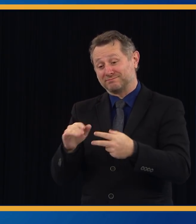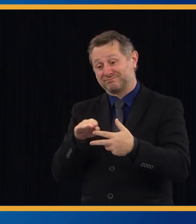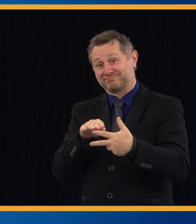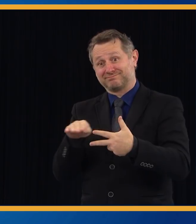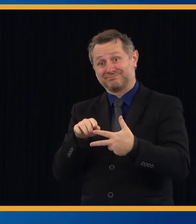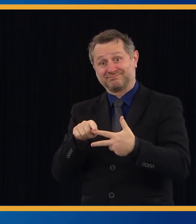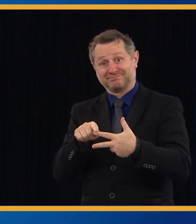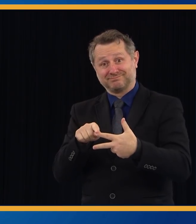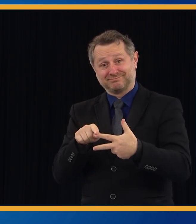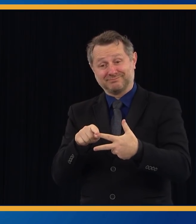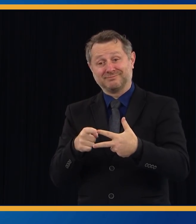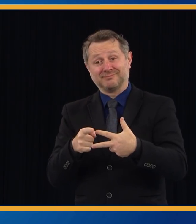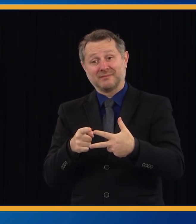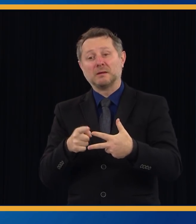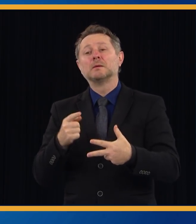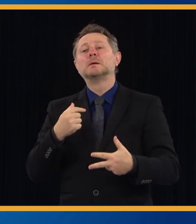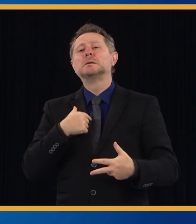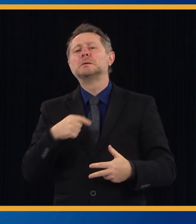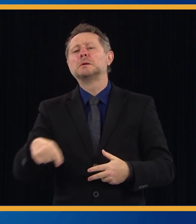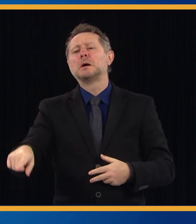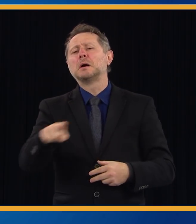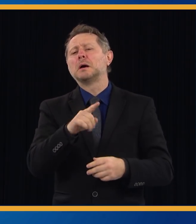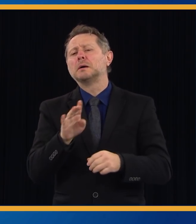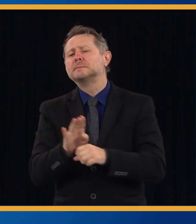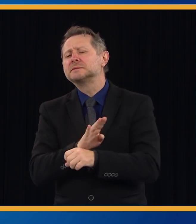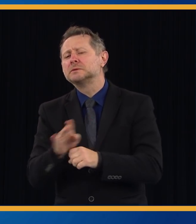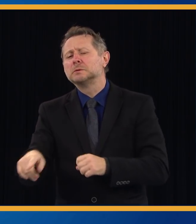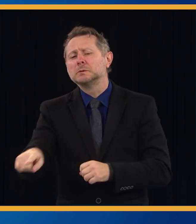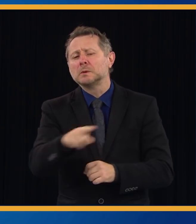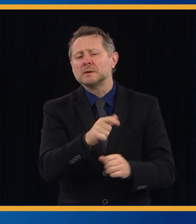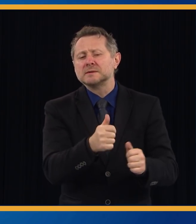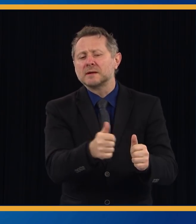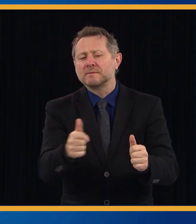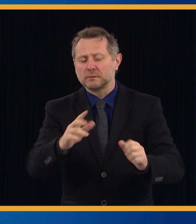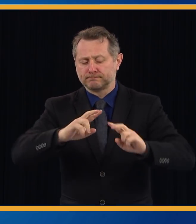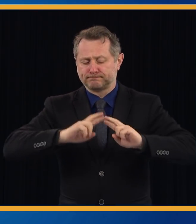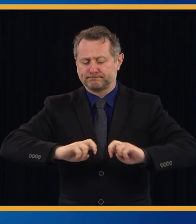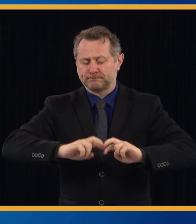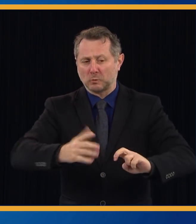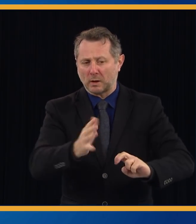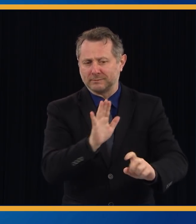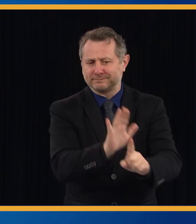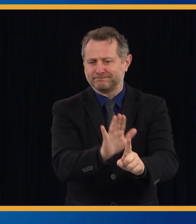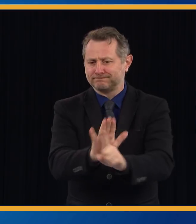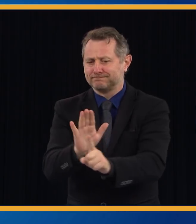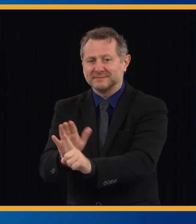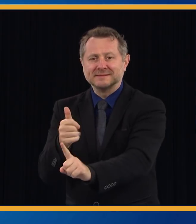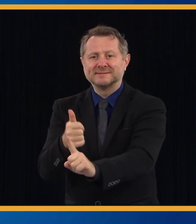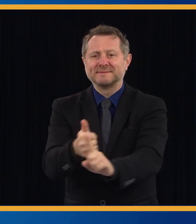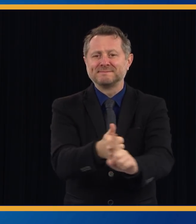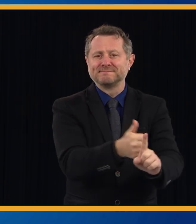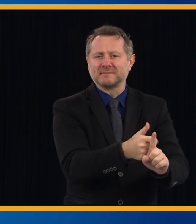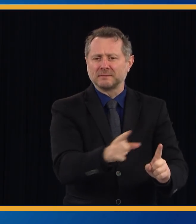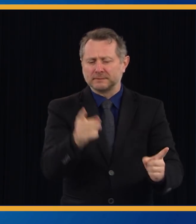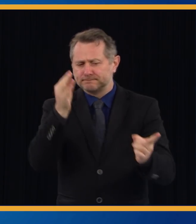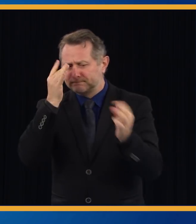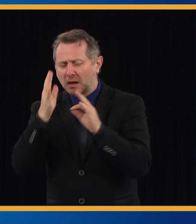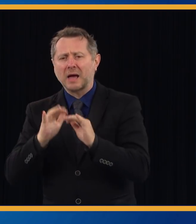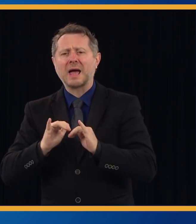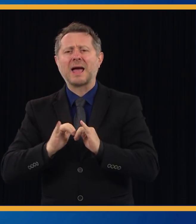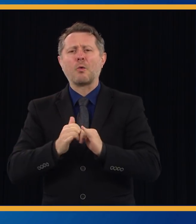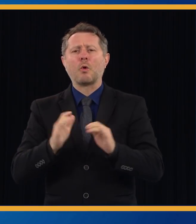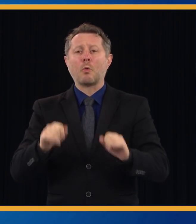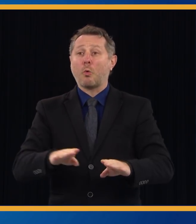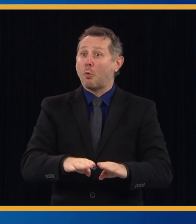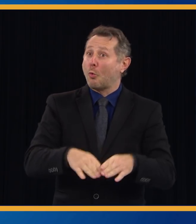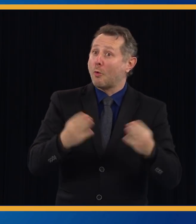need businesses to do that analysis. They have to think about how they're going to reopen with this